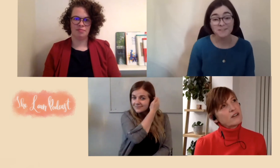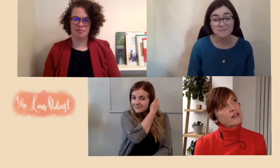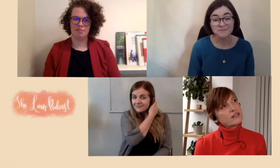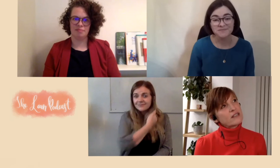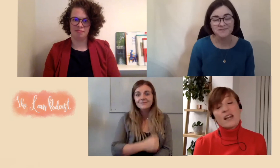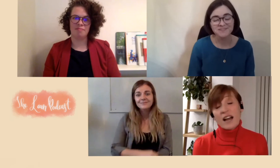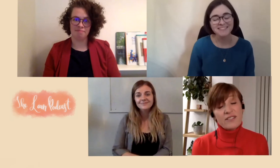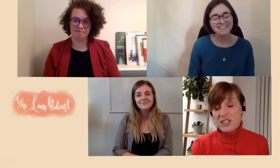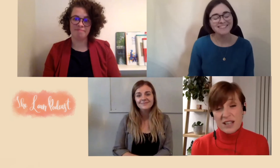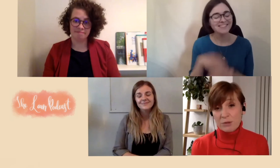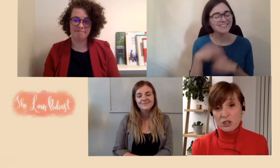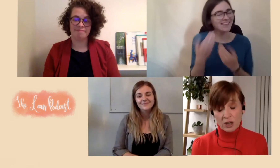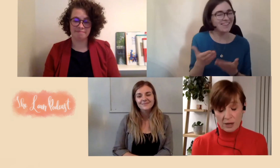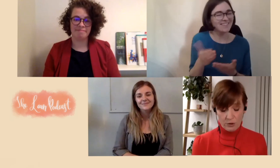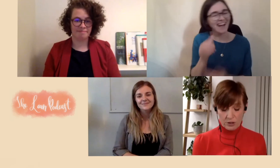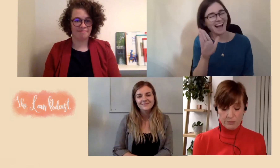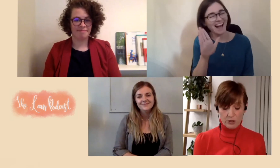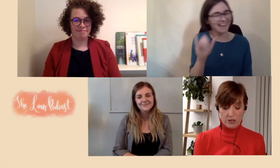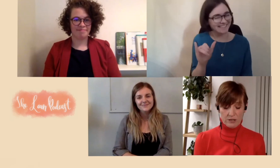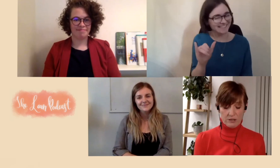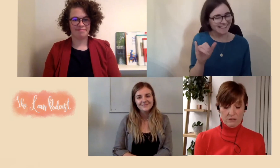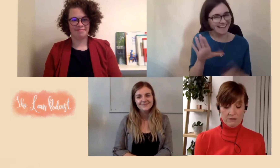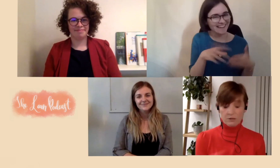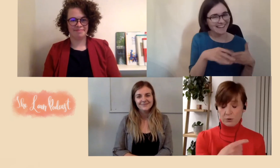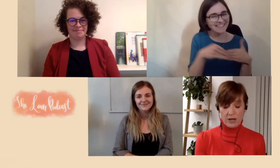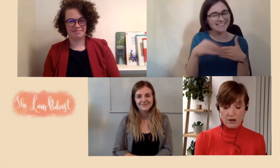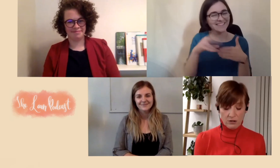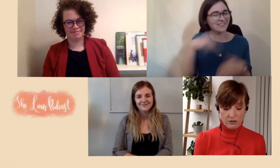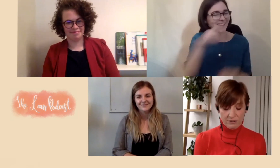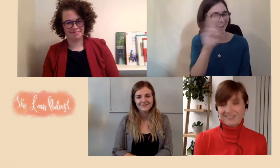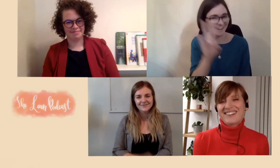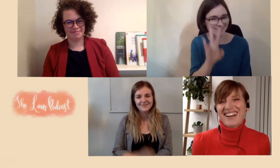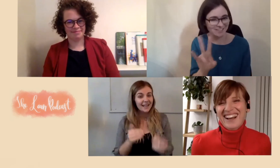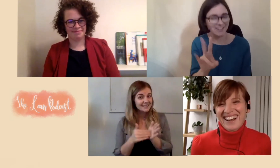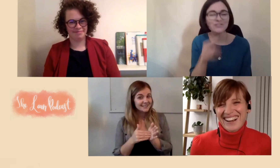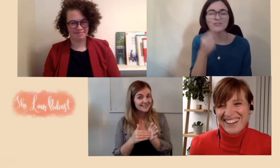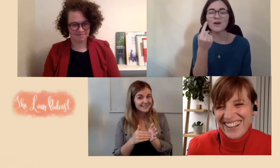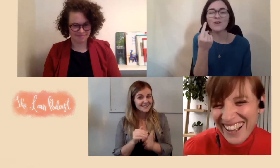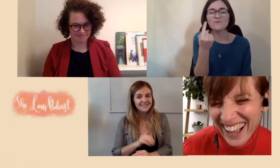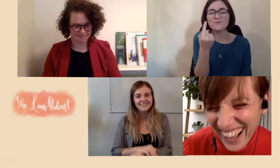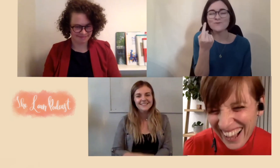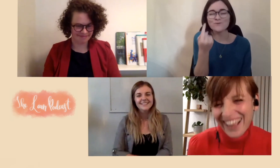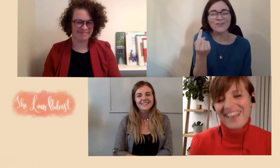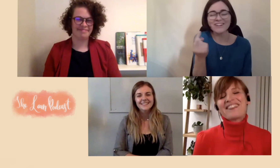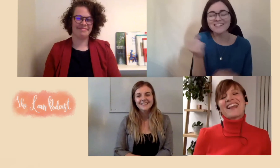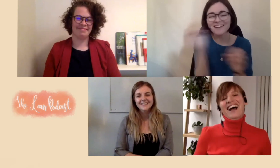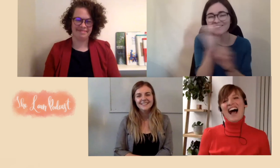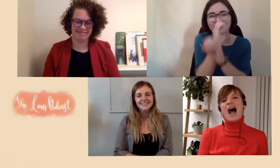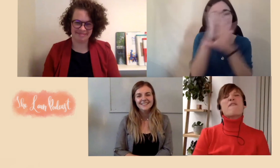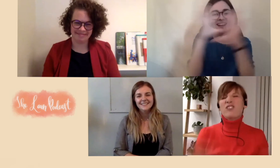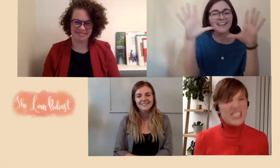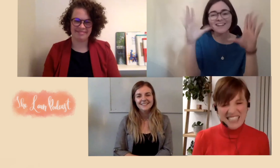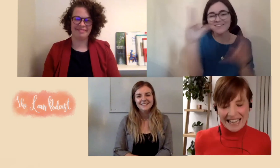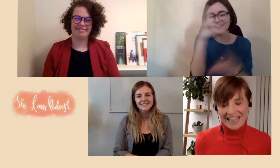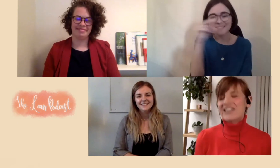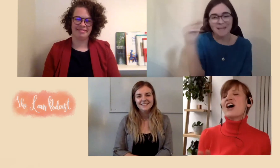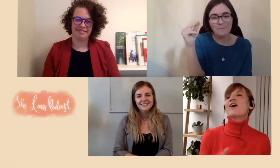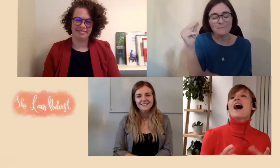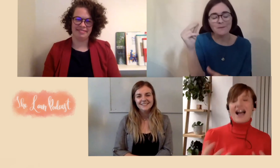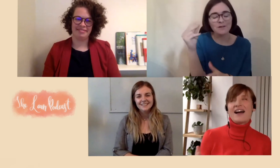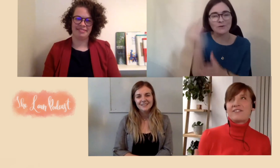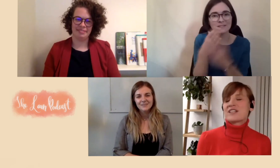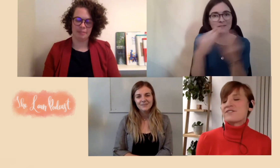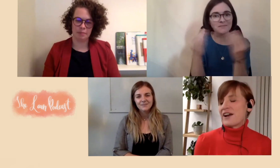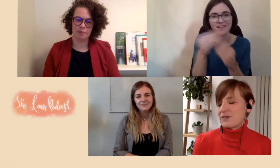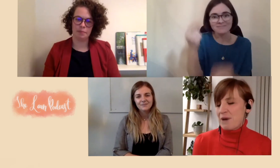really sticks in your mind, an experience of this or something similar that you would like to share? Oh, I thought about that.